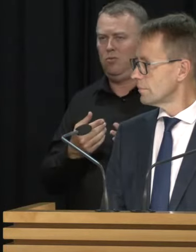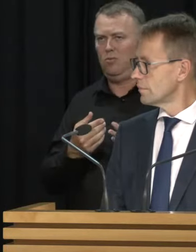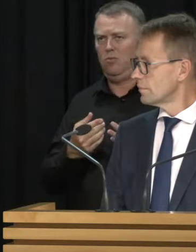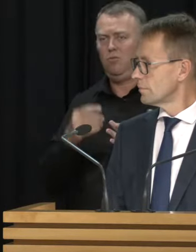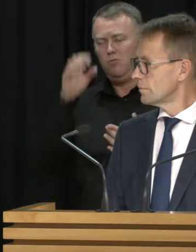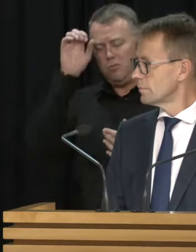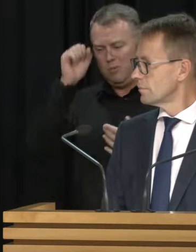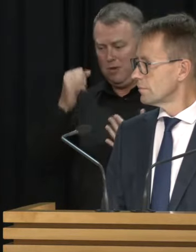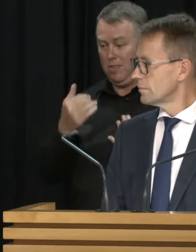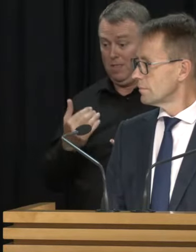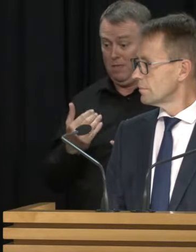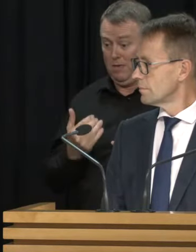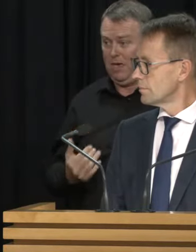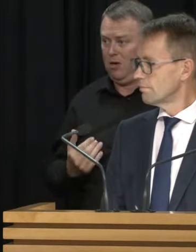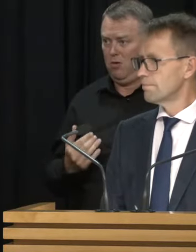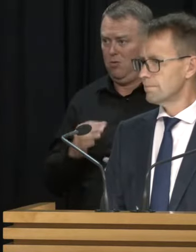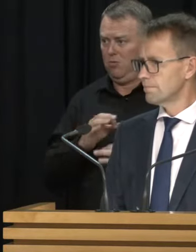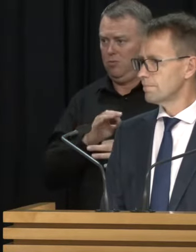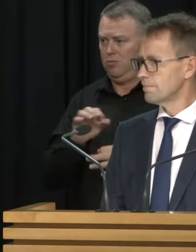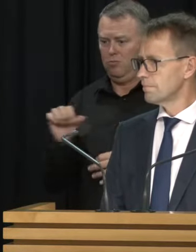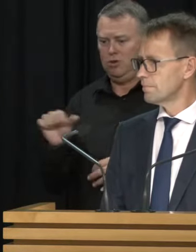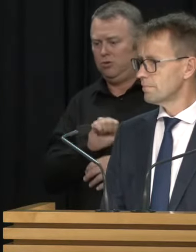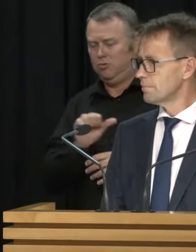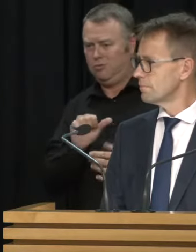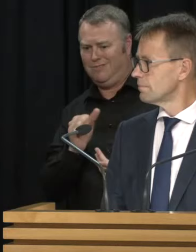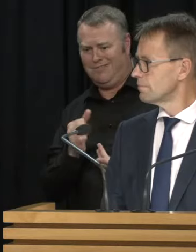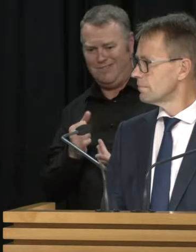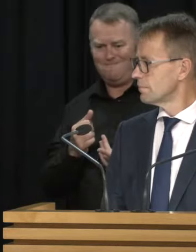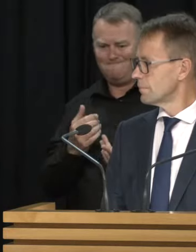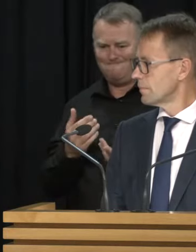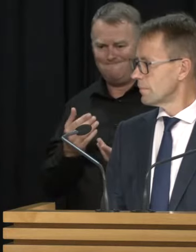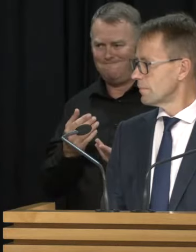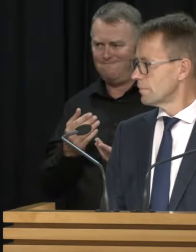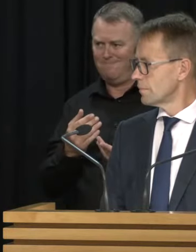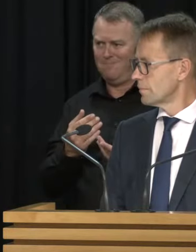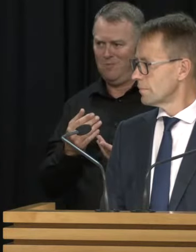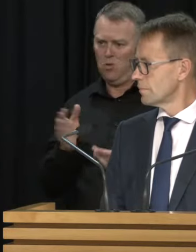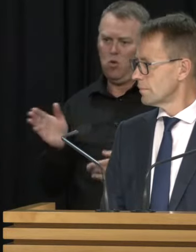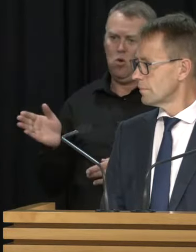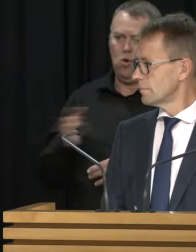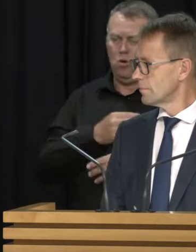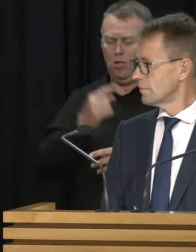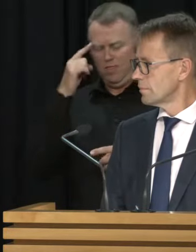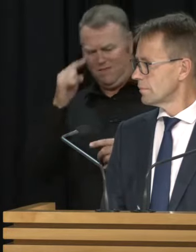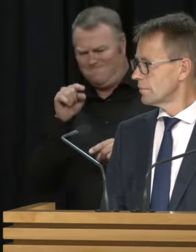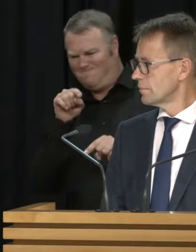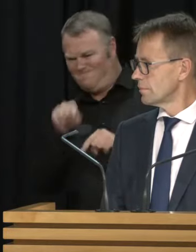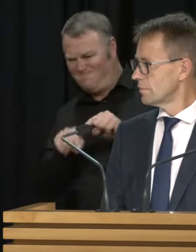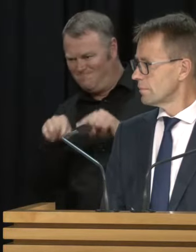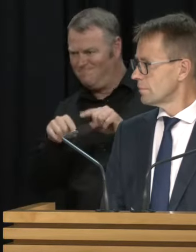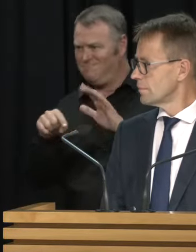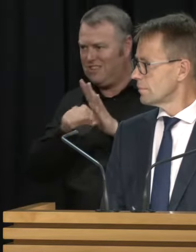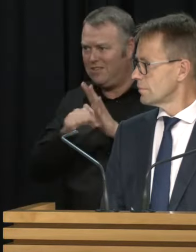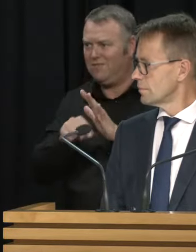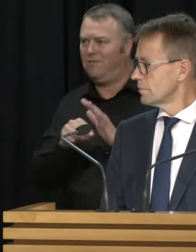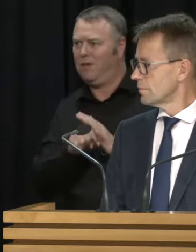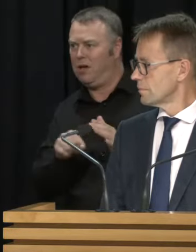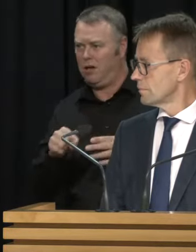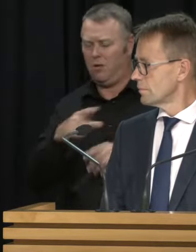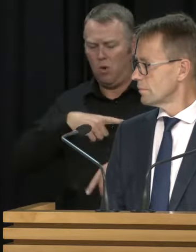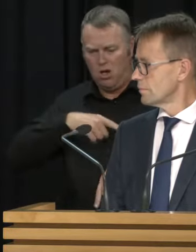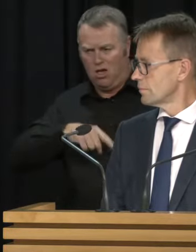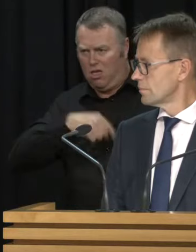don't all, sit and pass judgment on why it took, the period of time it did before these test results came through. There may be